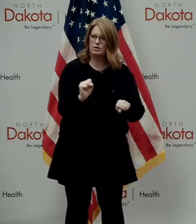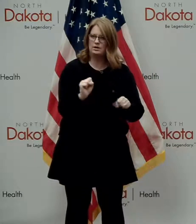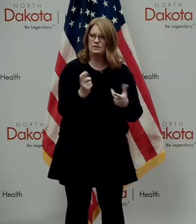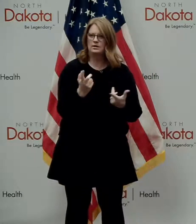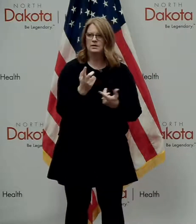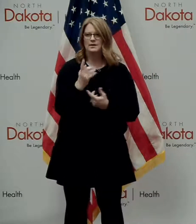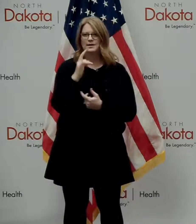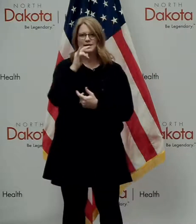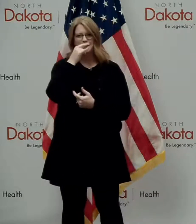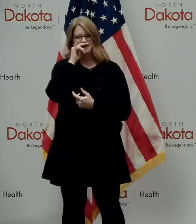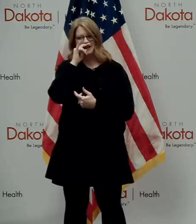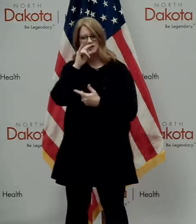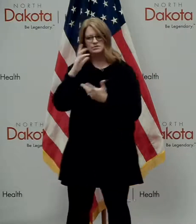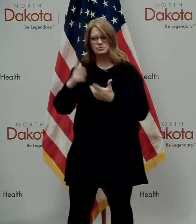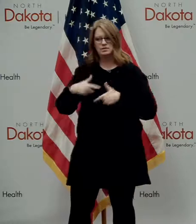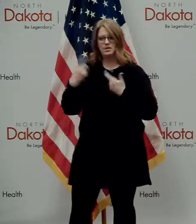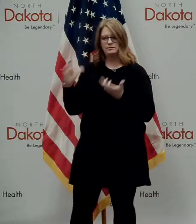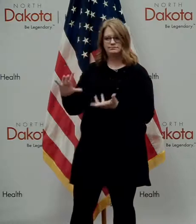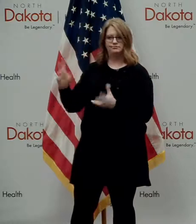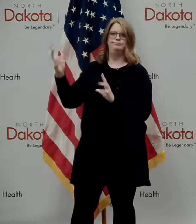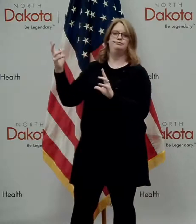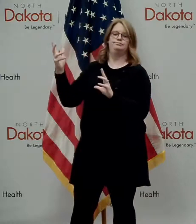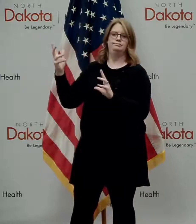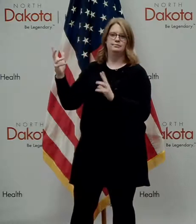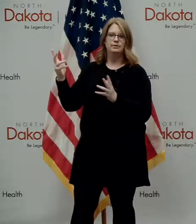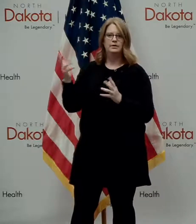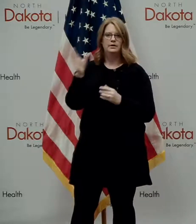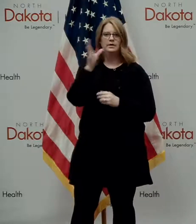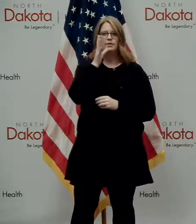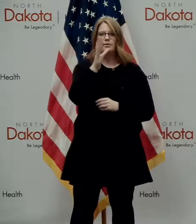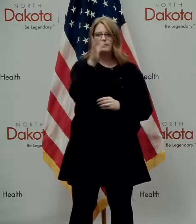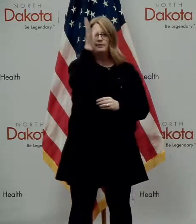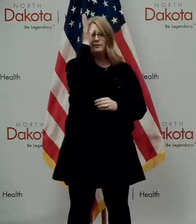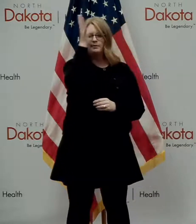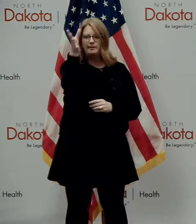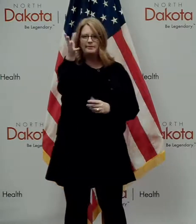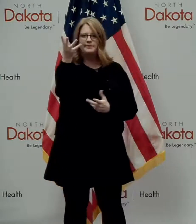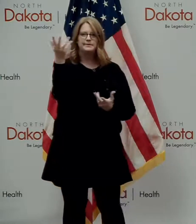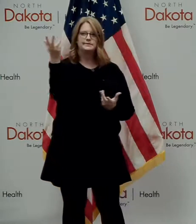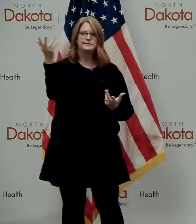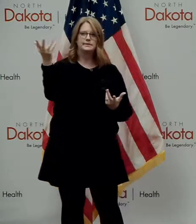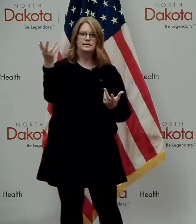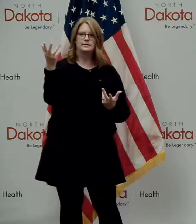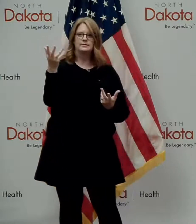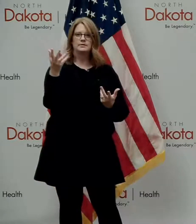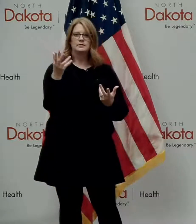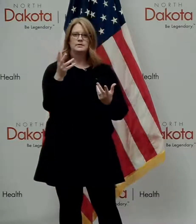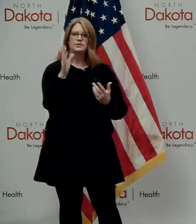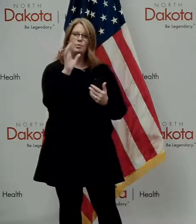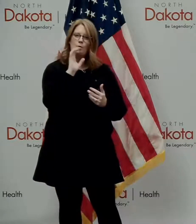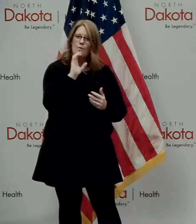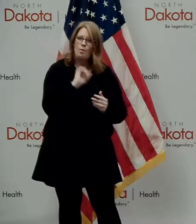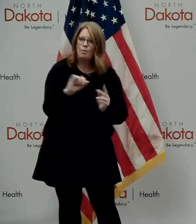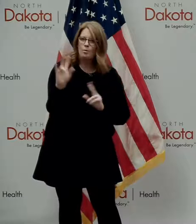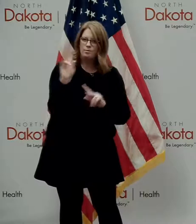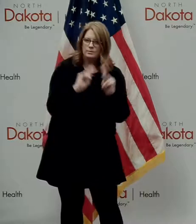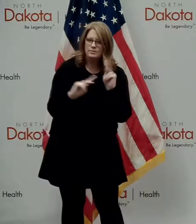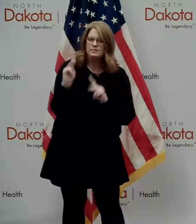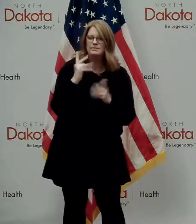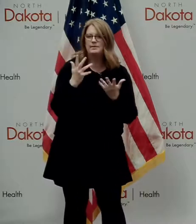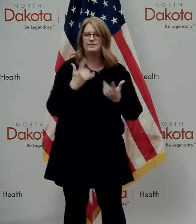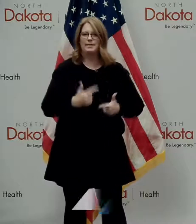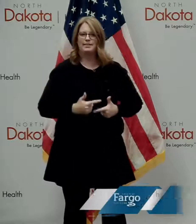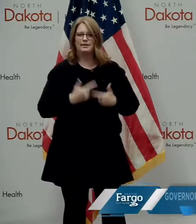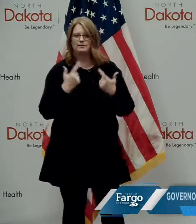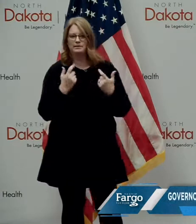kids whose lives have been disrupted, grandparents, and those that are elderly that may be living in the daily